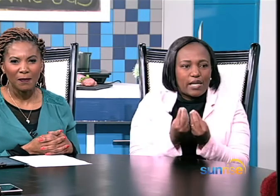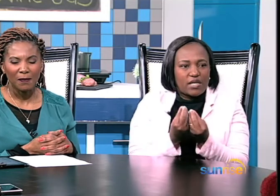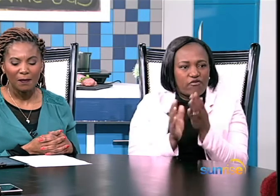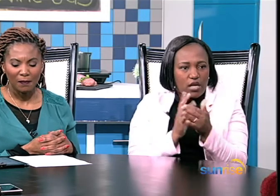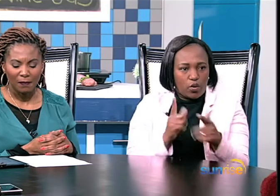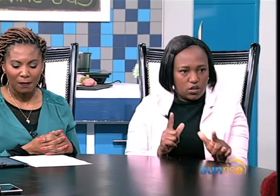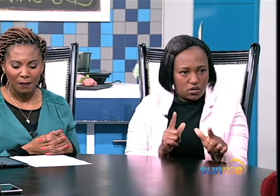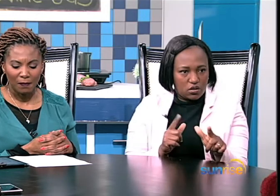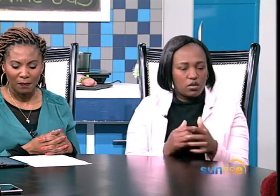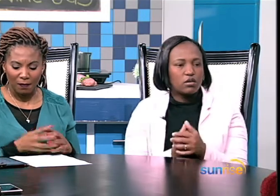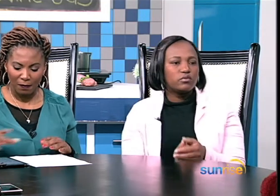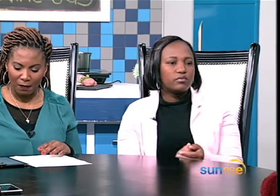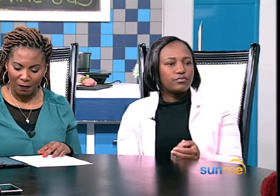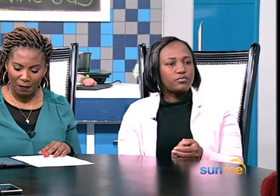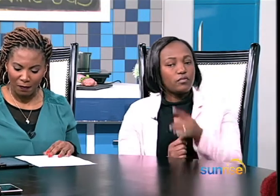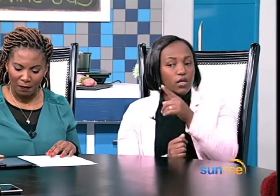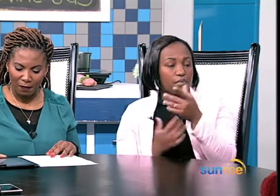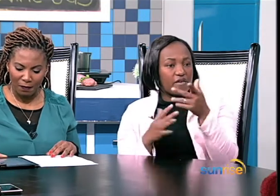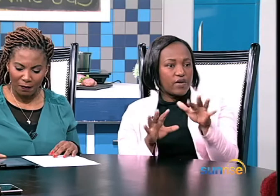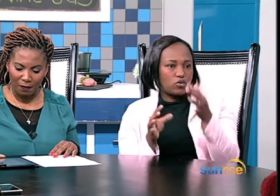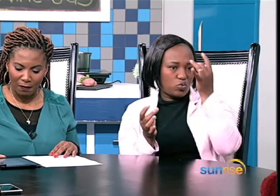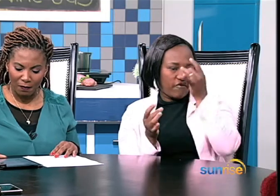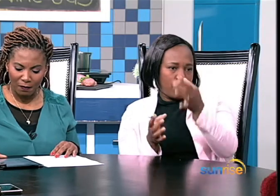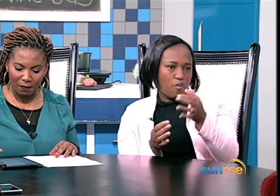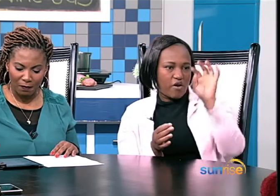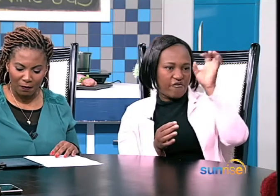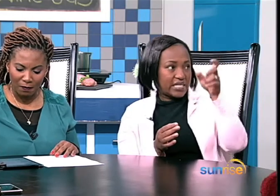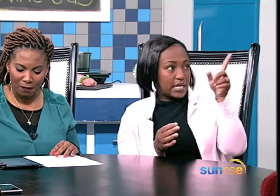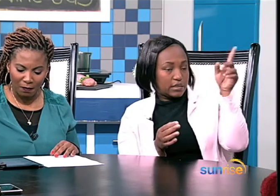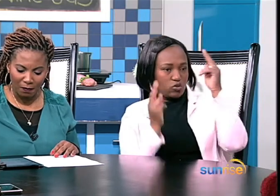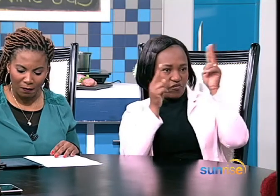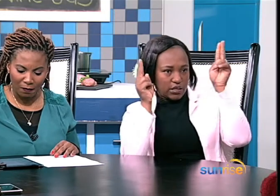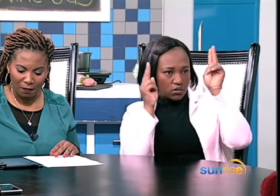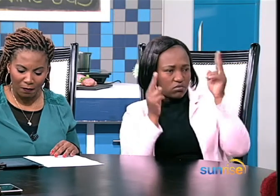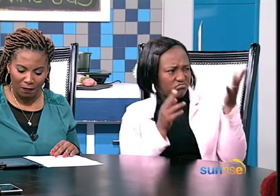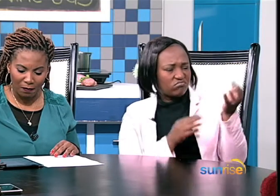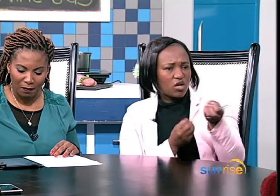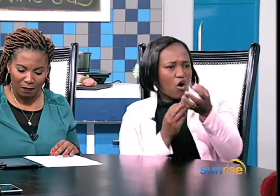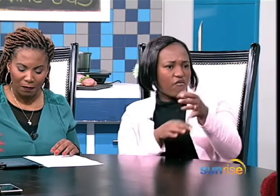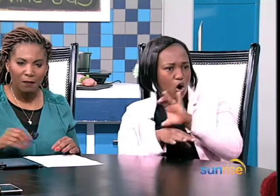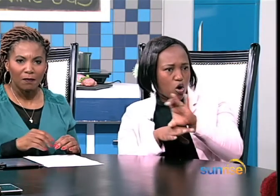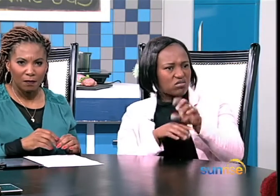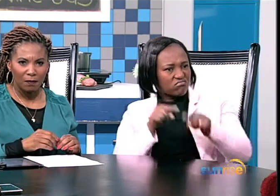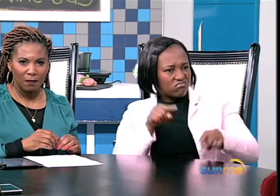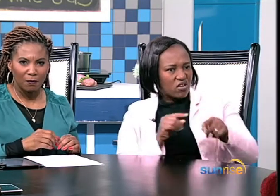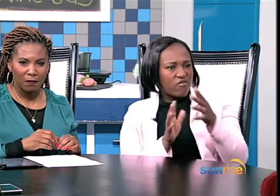As I have indicated, the University of Free State is offering courses in sign languages. So